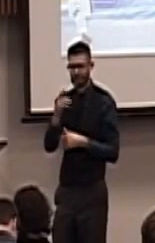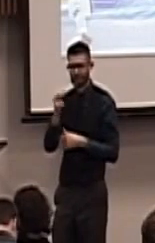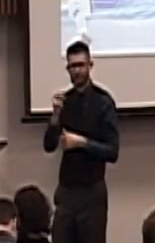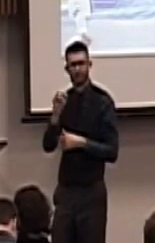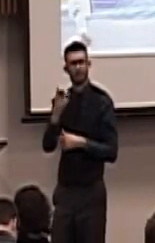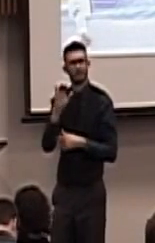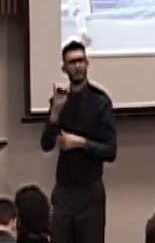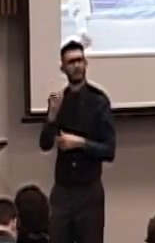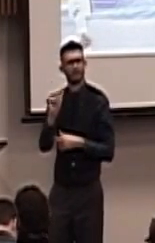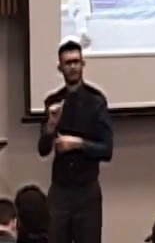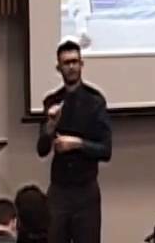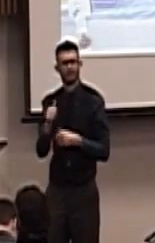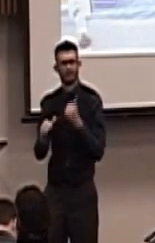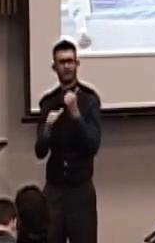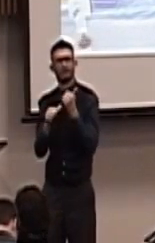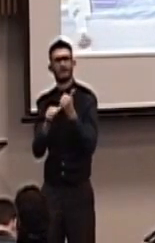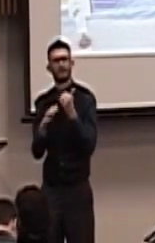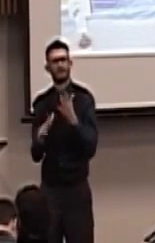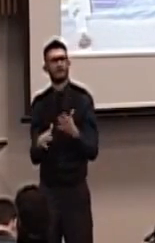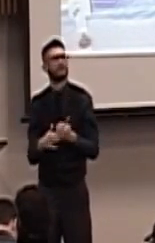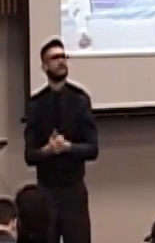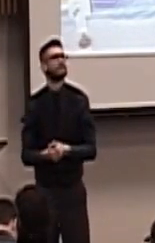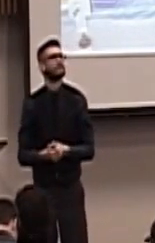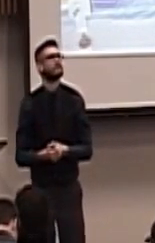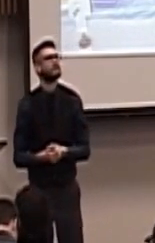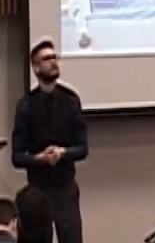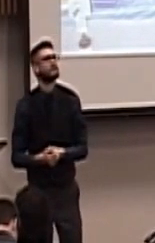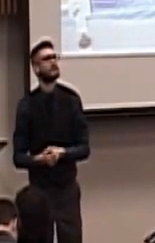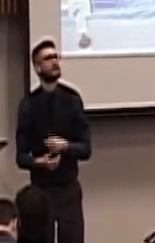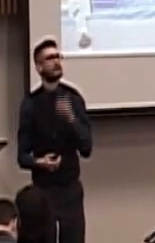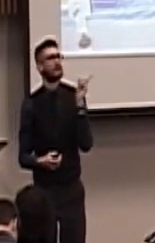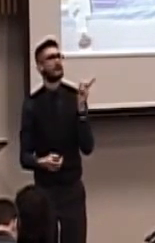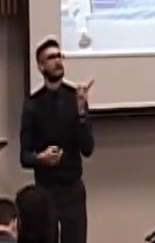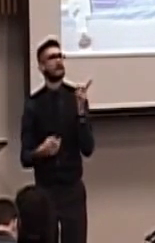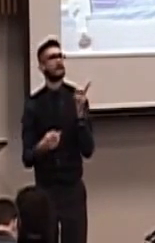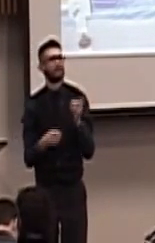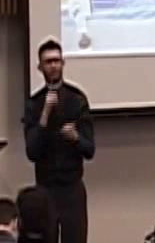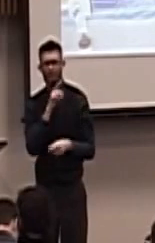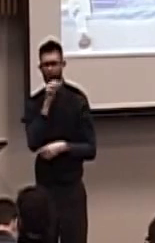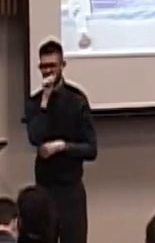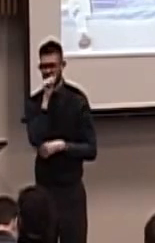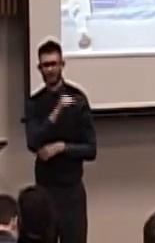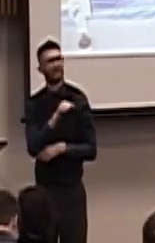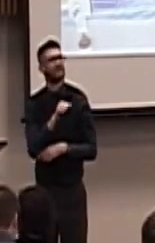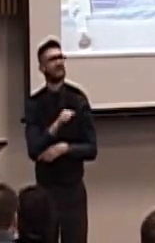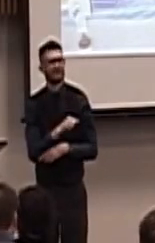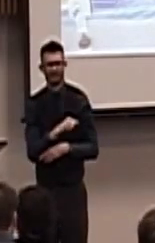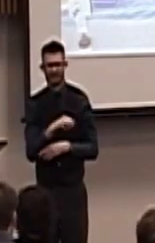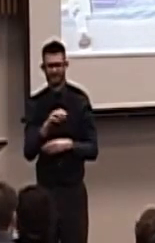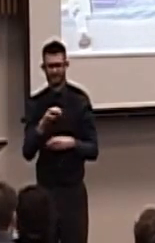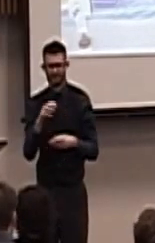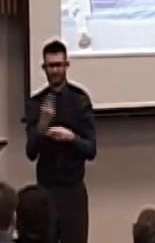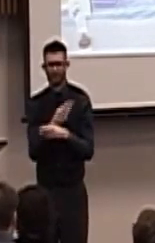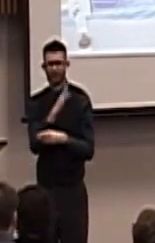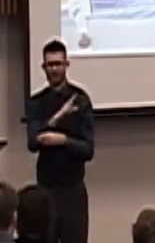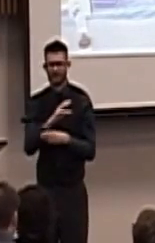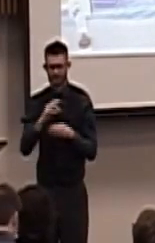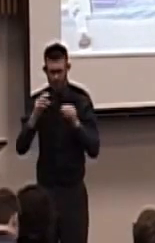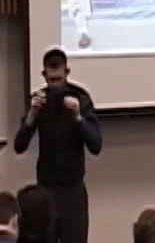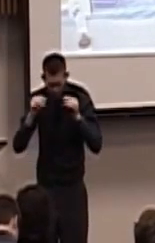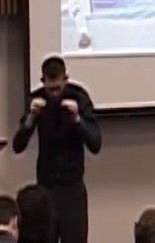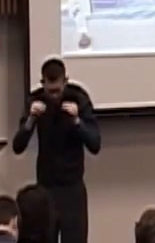He just absolutely loves to be able to look into his microscope and tell you exactly